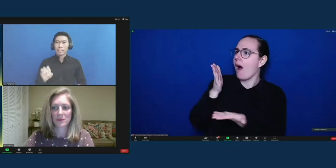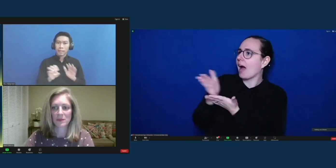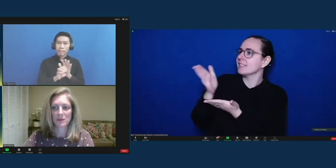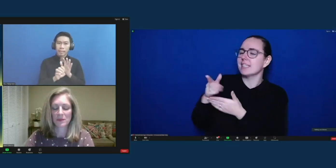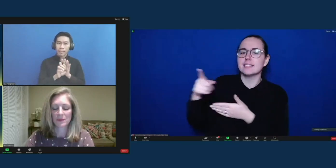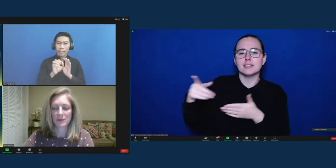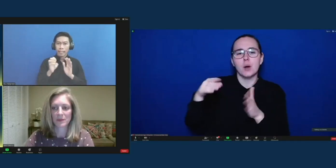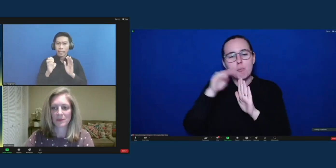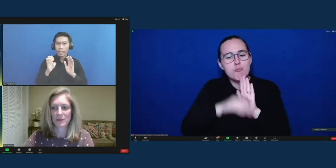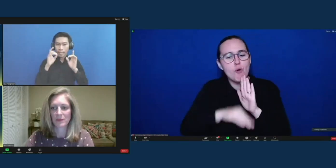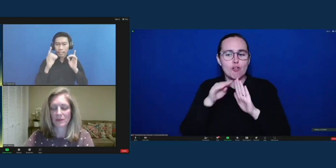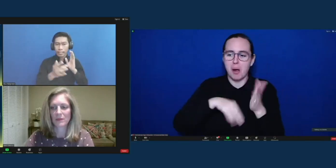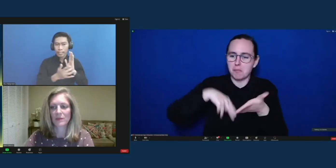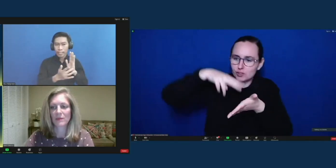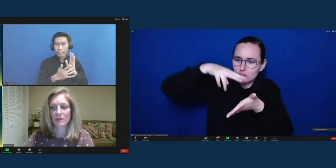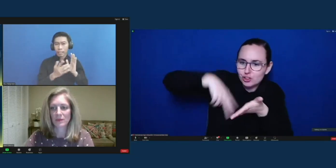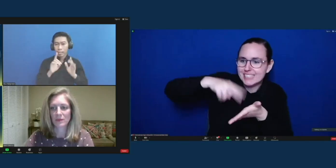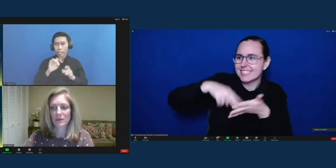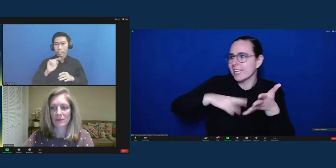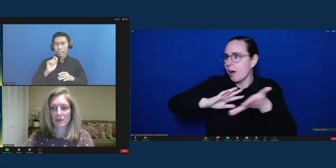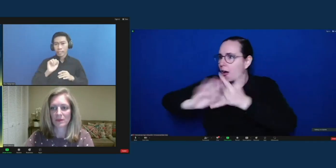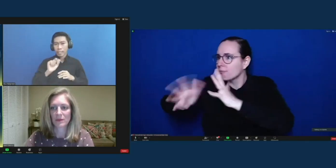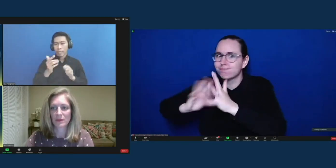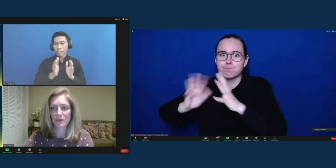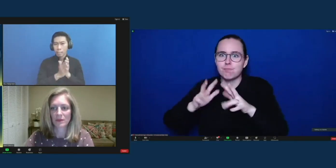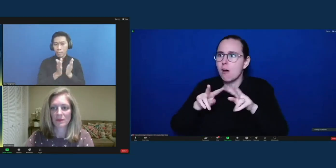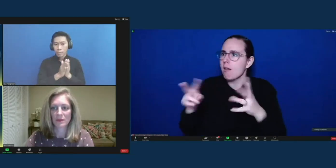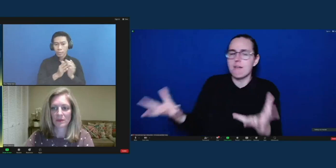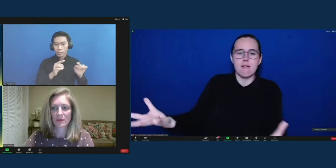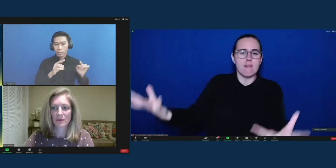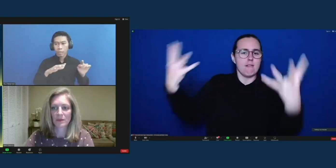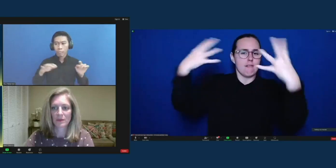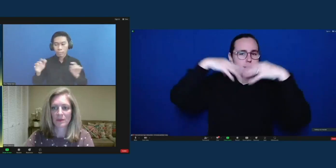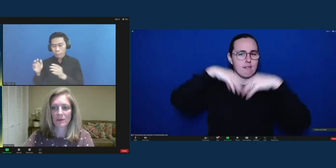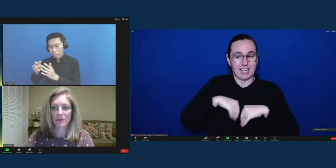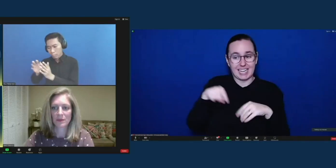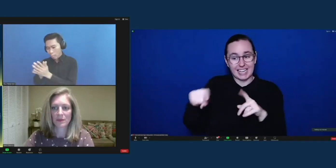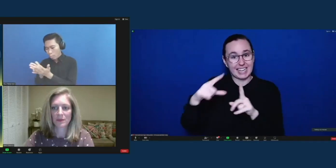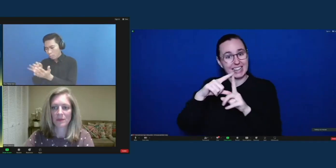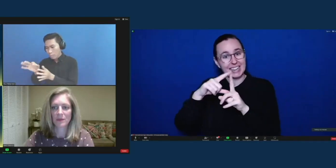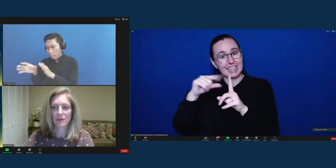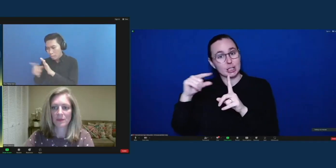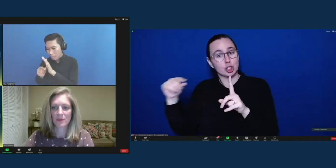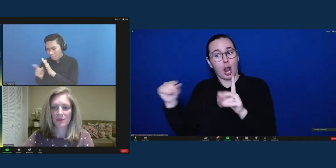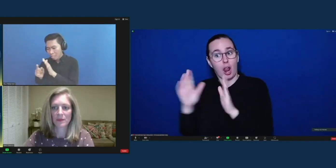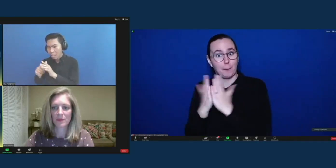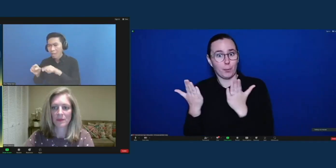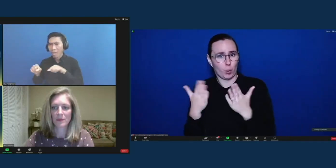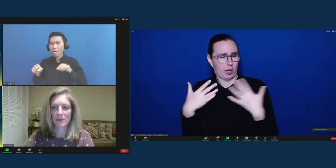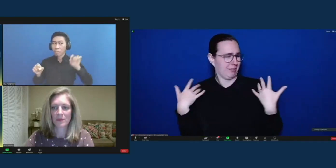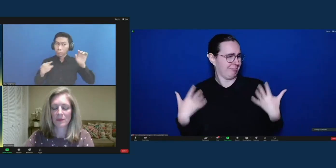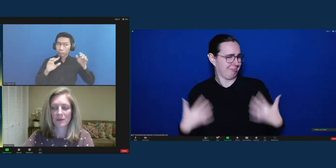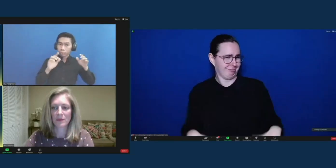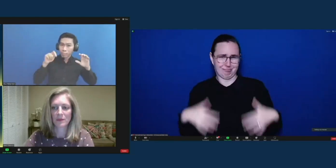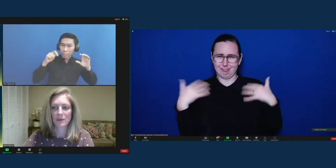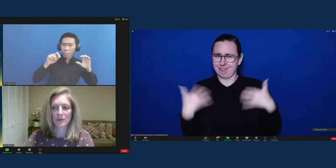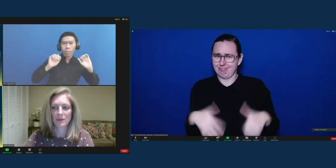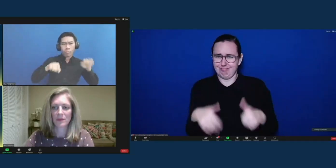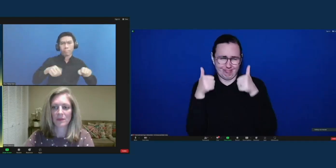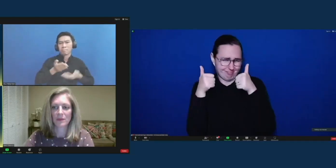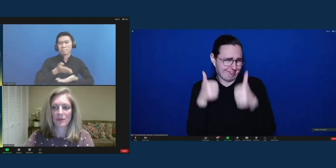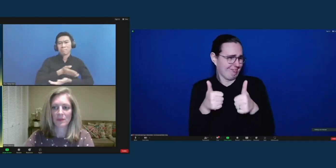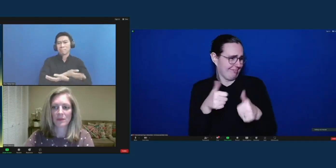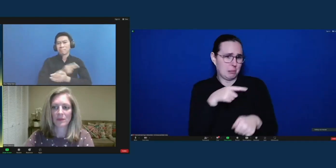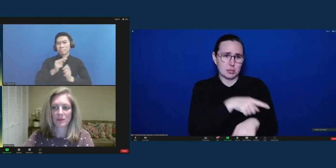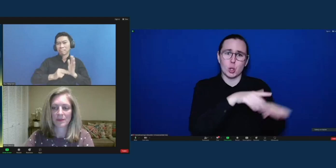accessible digital books, do what printed books cannot, so that all children in our reading camps can both improve their reading